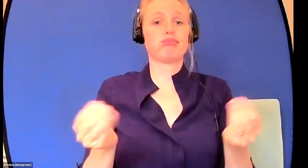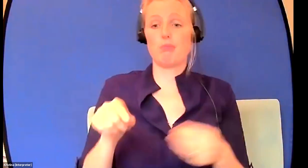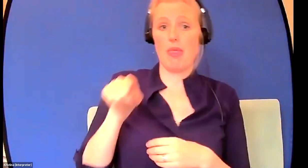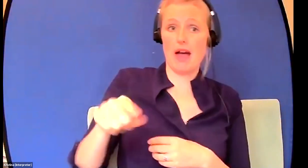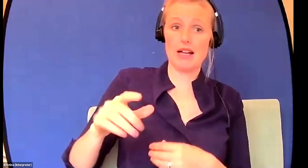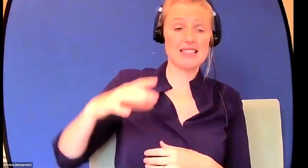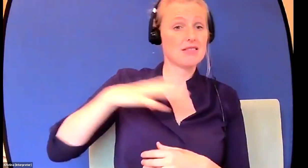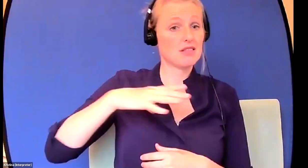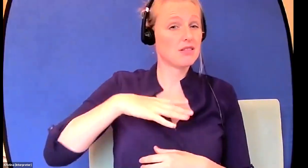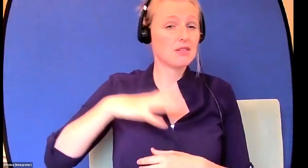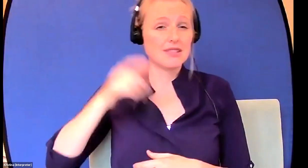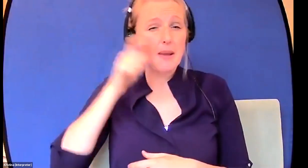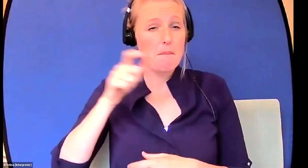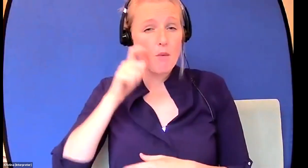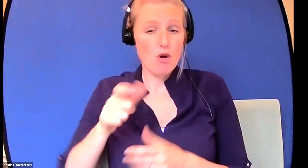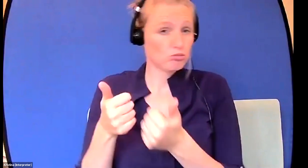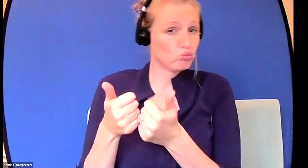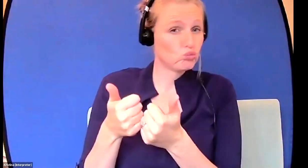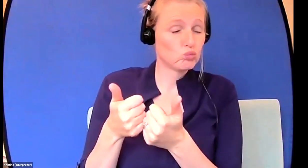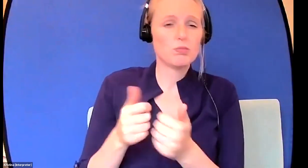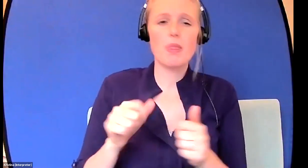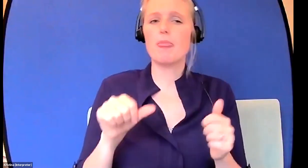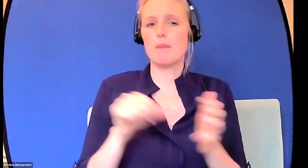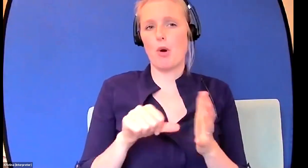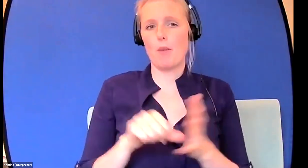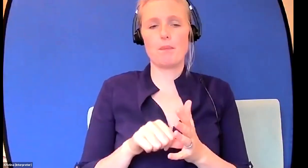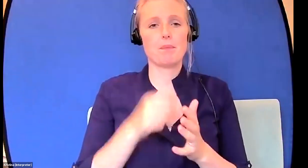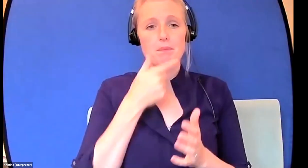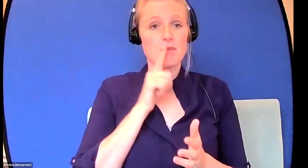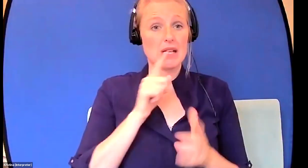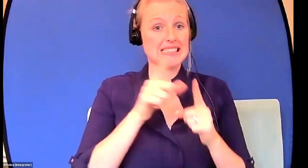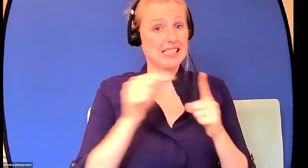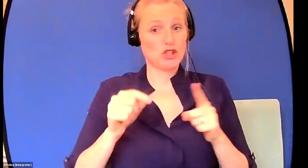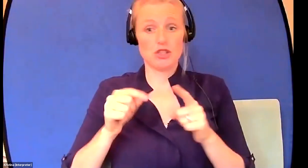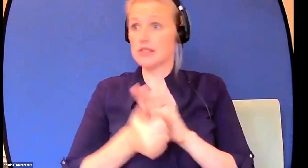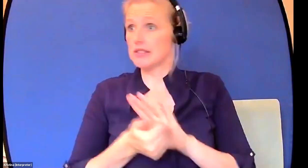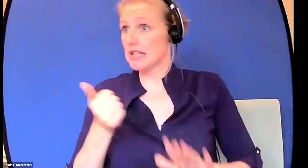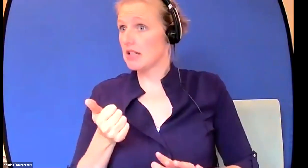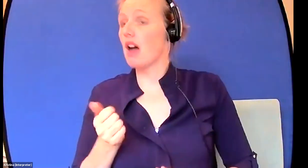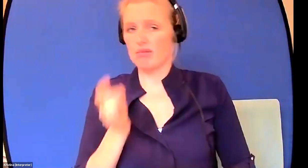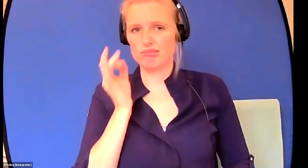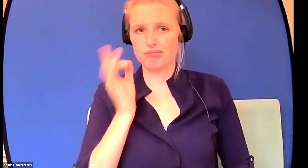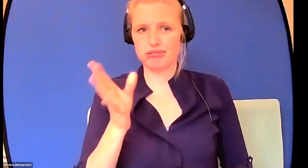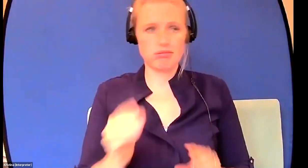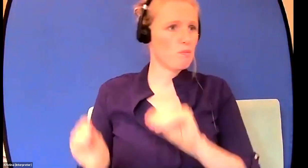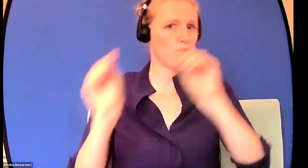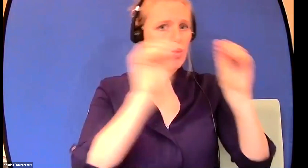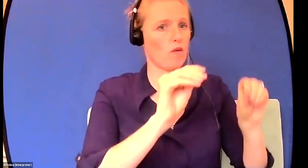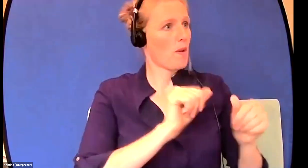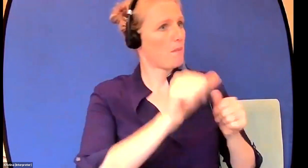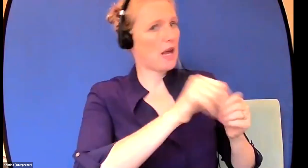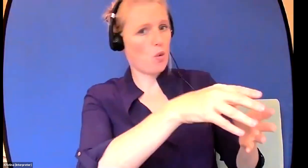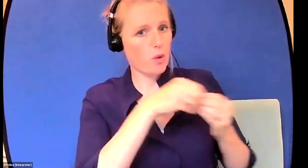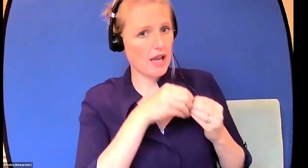now. But the fear would be that people then take those digital skills and go elsewhere where they are going to get employment, where they're going to get